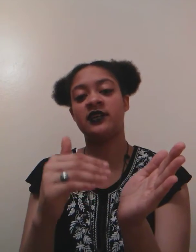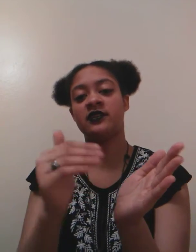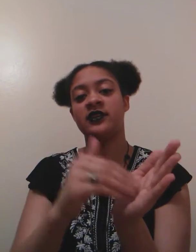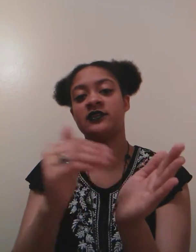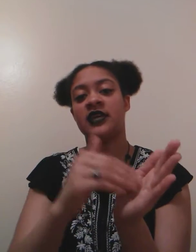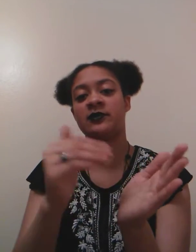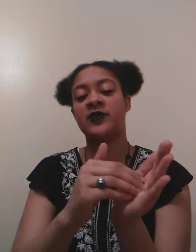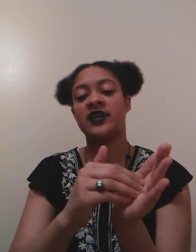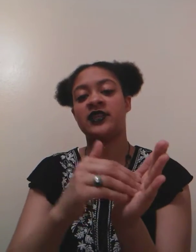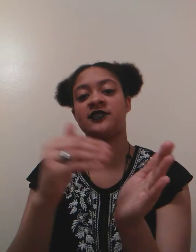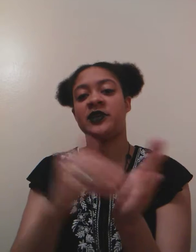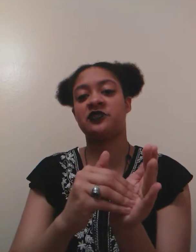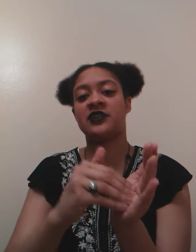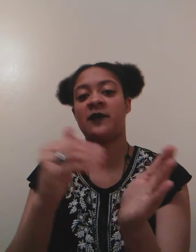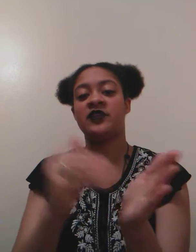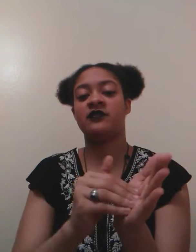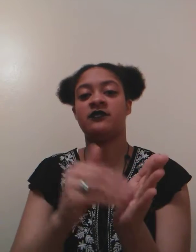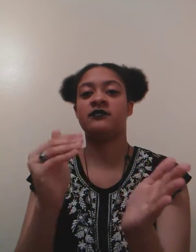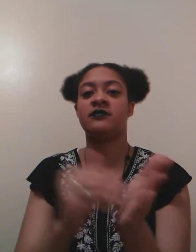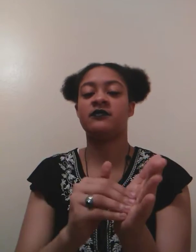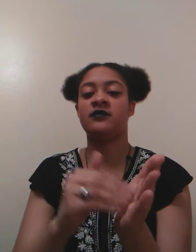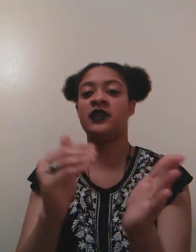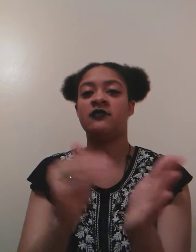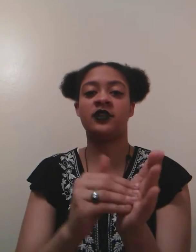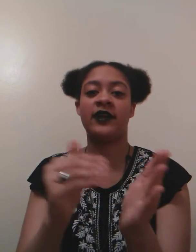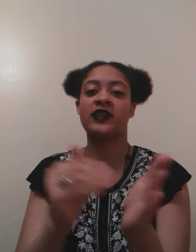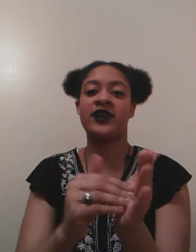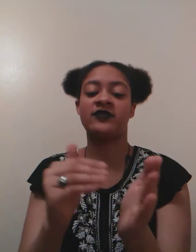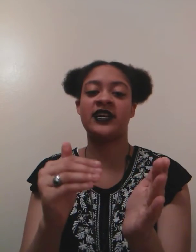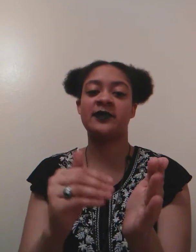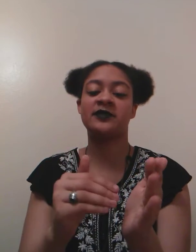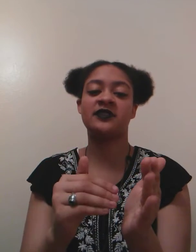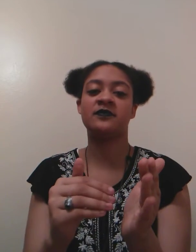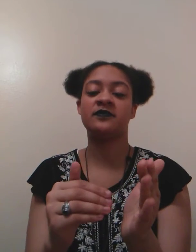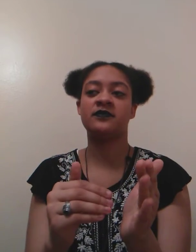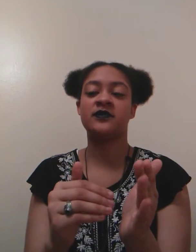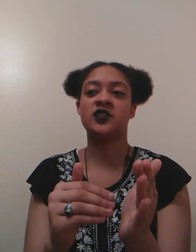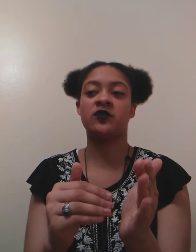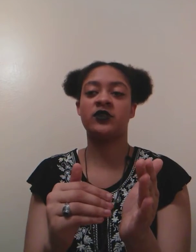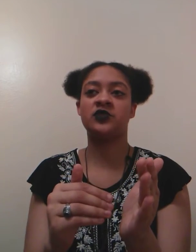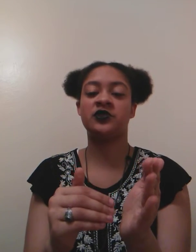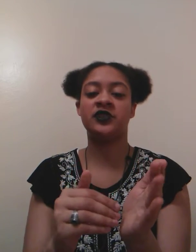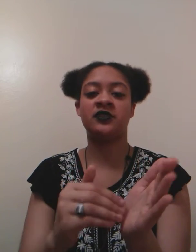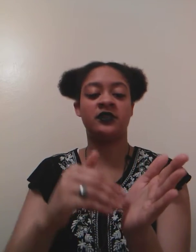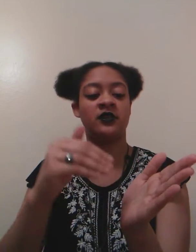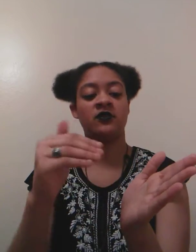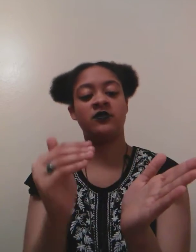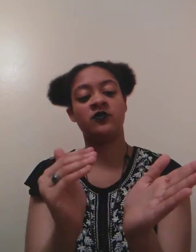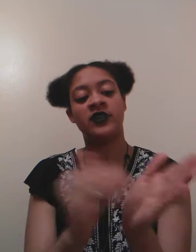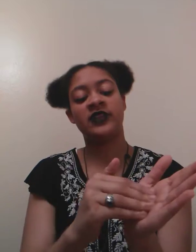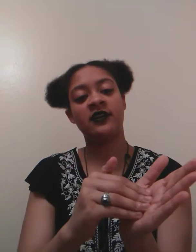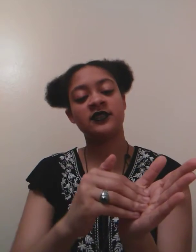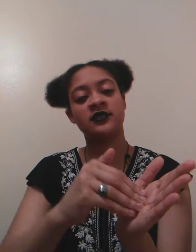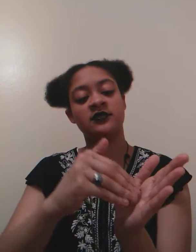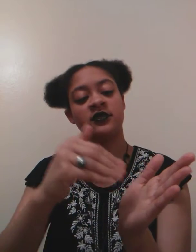sign in the same spot and they just make sure to tap it the correct amount of times. So for 1 trillion, 1,000,